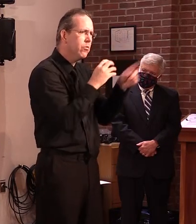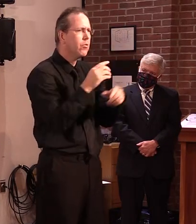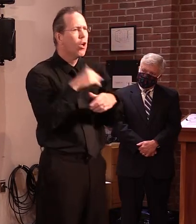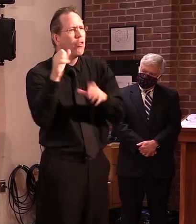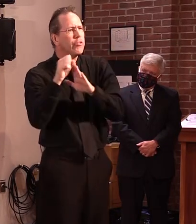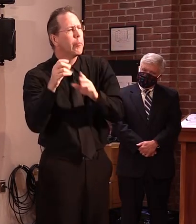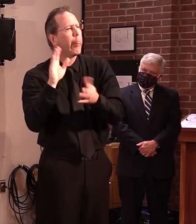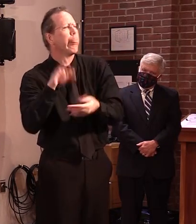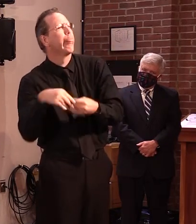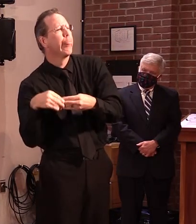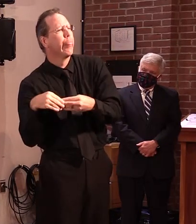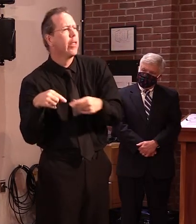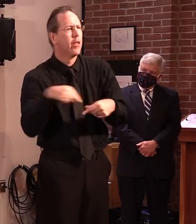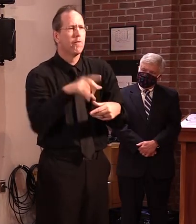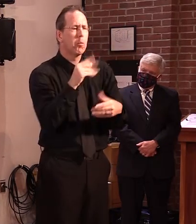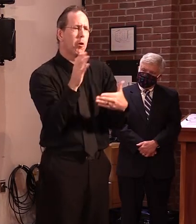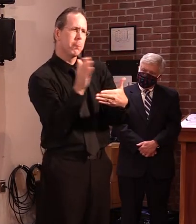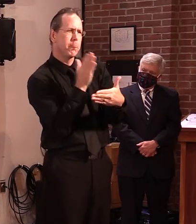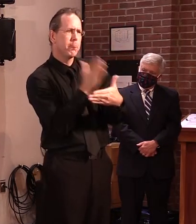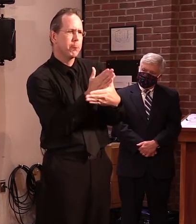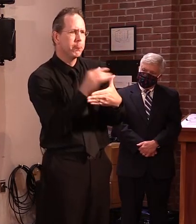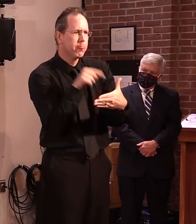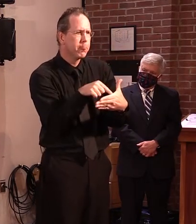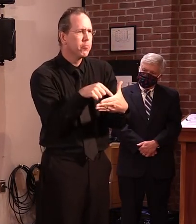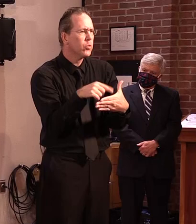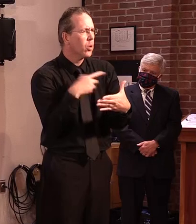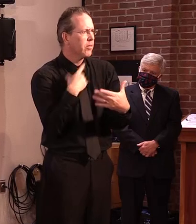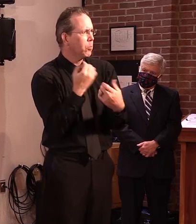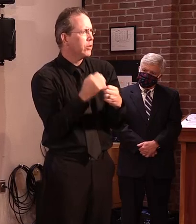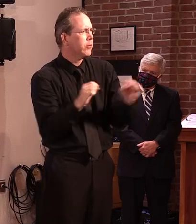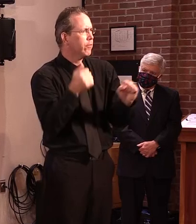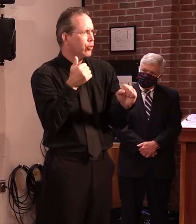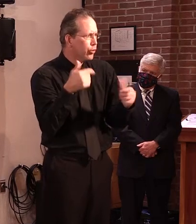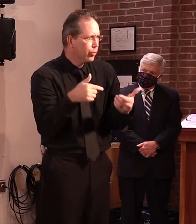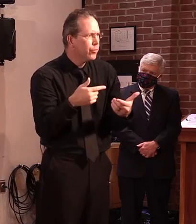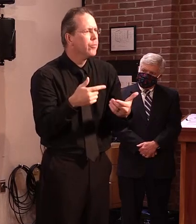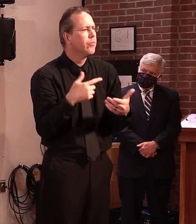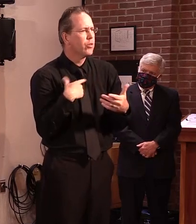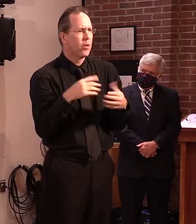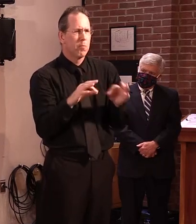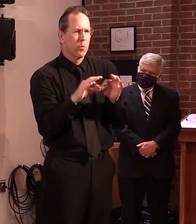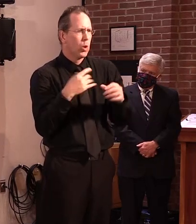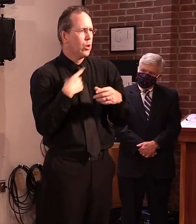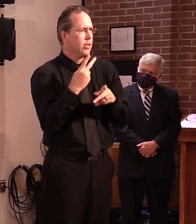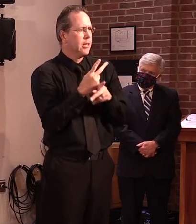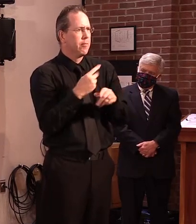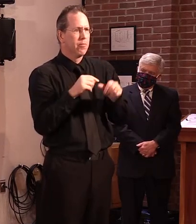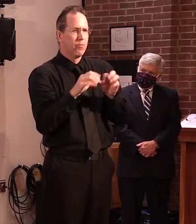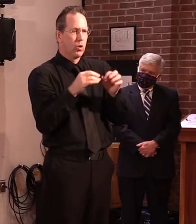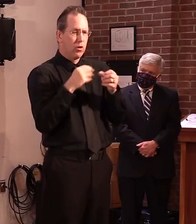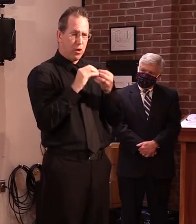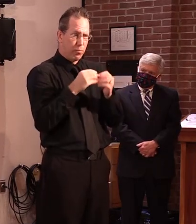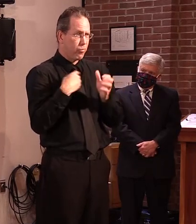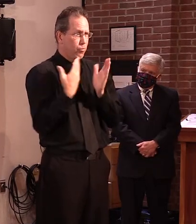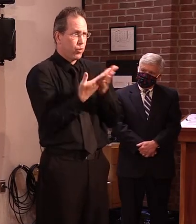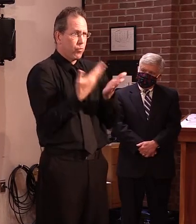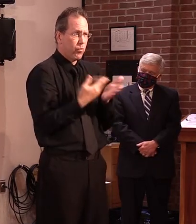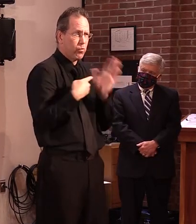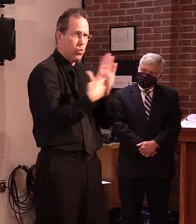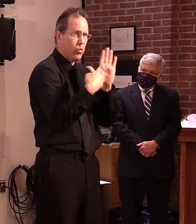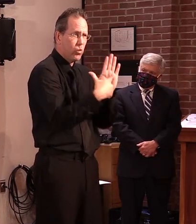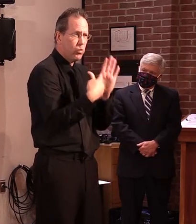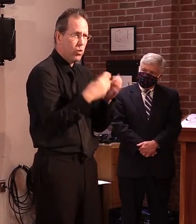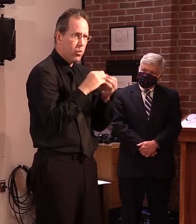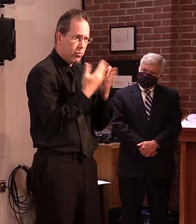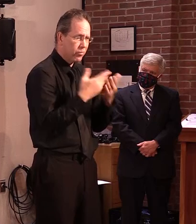and the low positivity rate that we have here in the state and say that something is working. And it's not perfect, but it's better